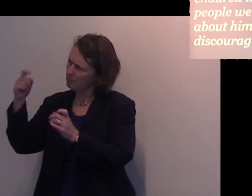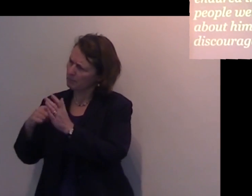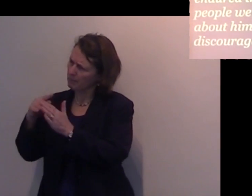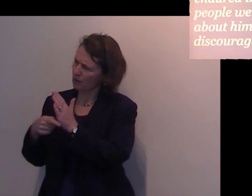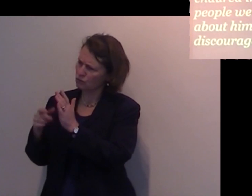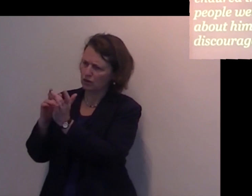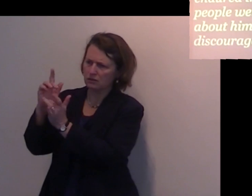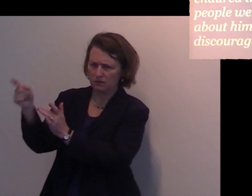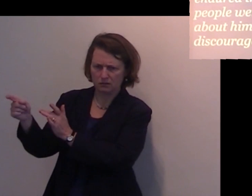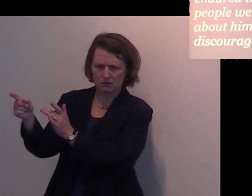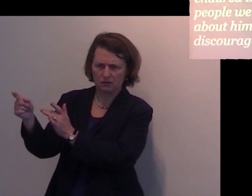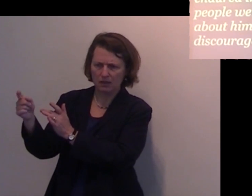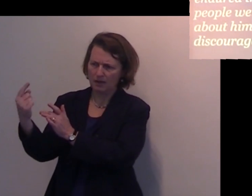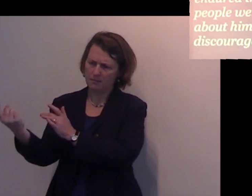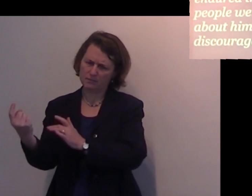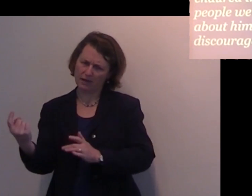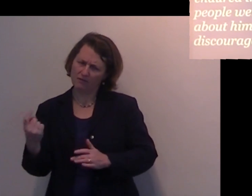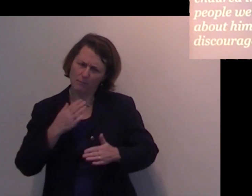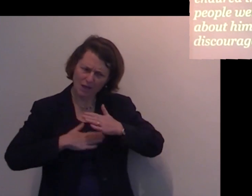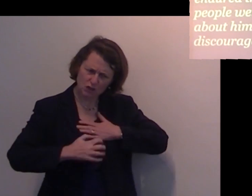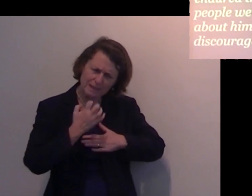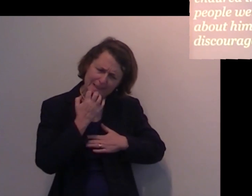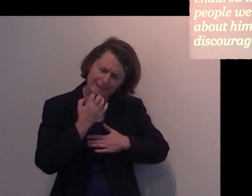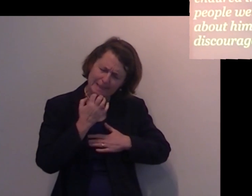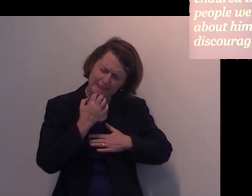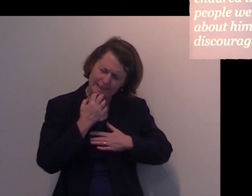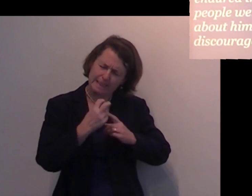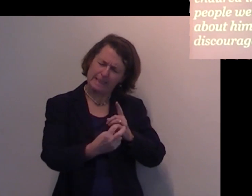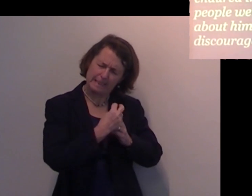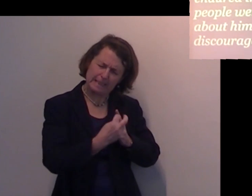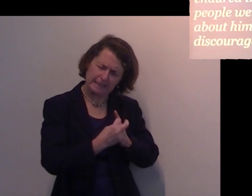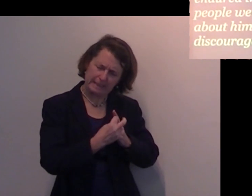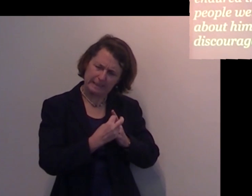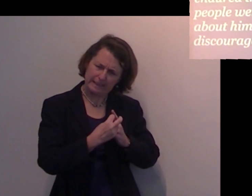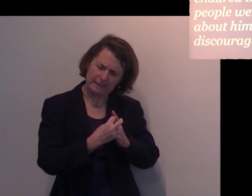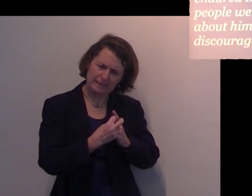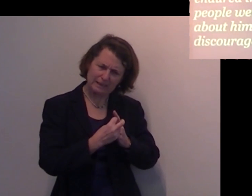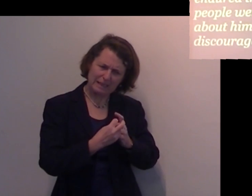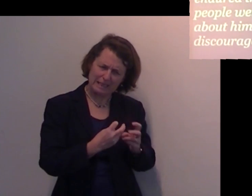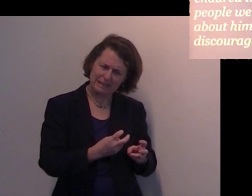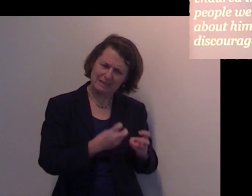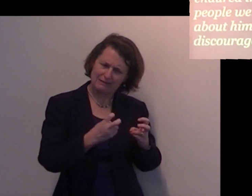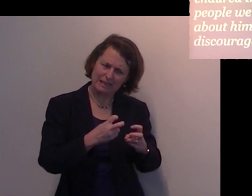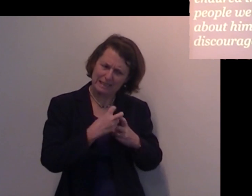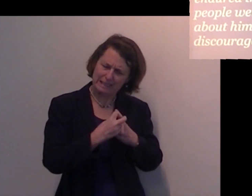He patiently endured the angry insults that sinful people were shouting at